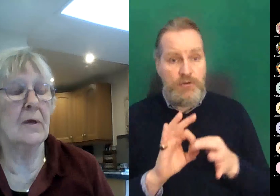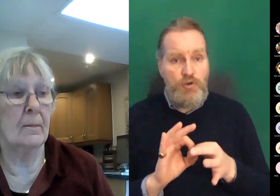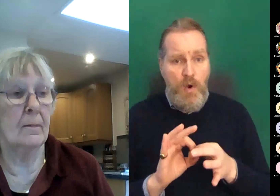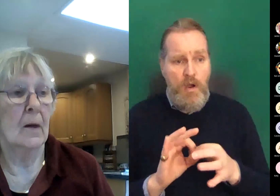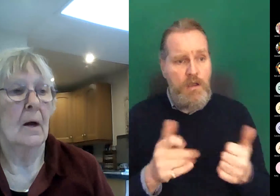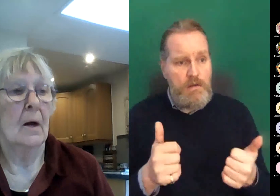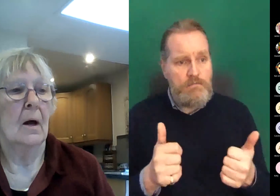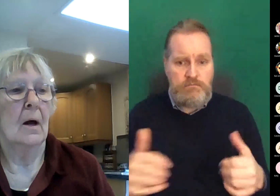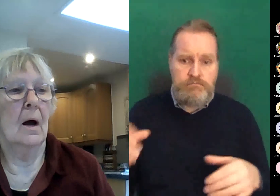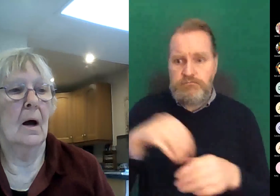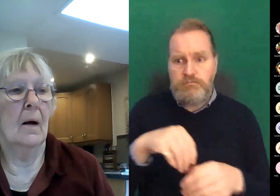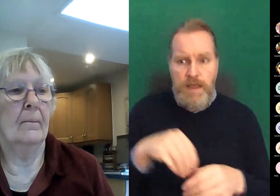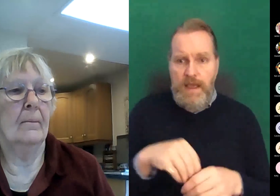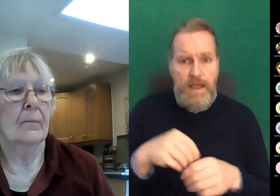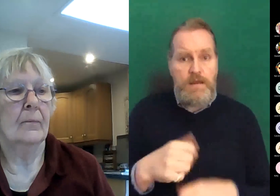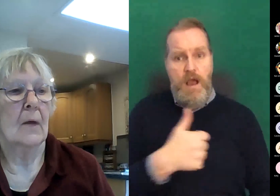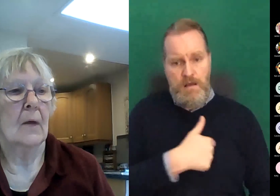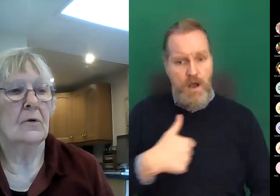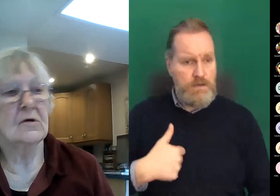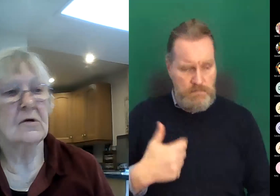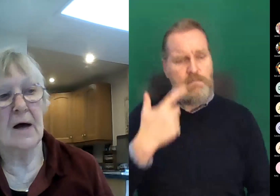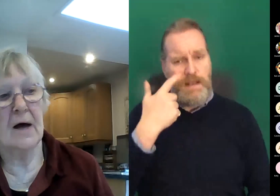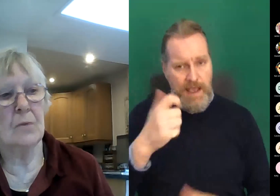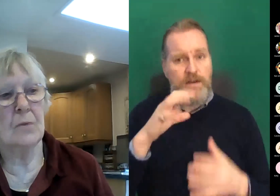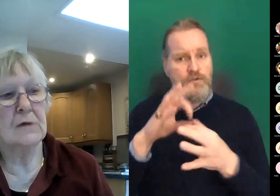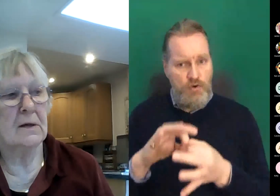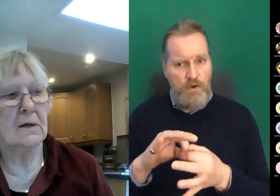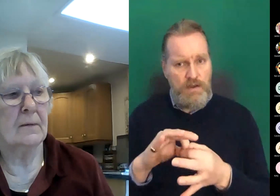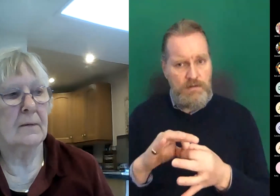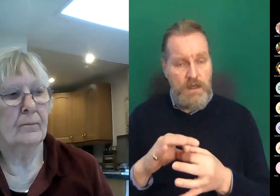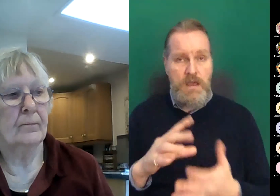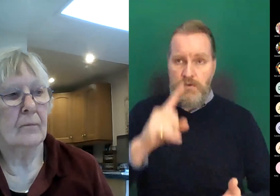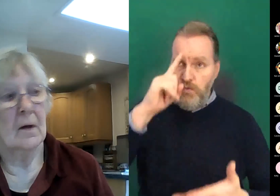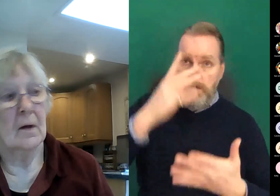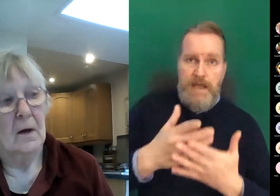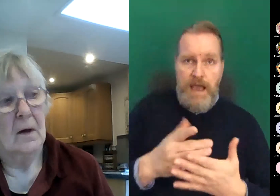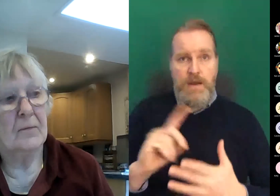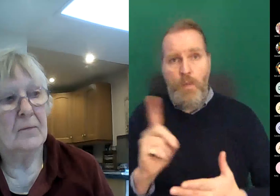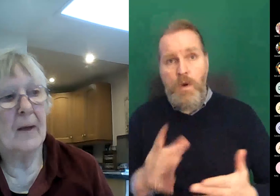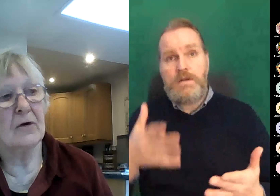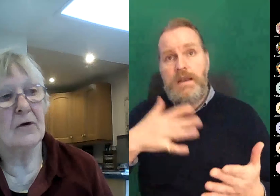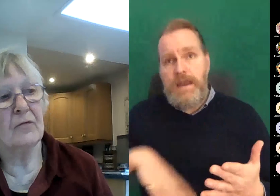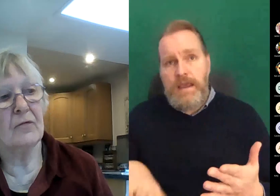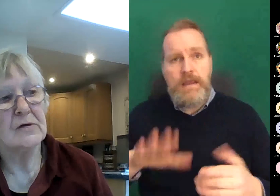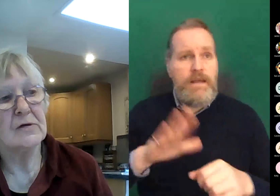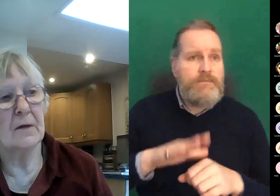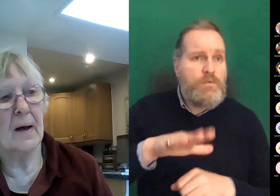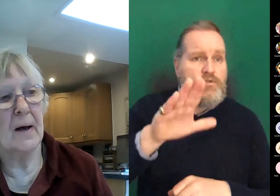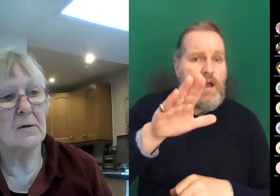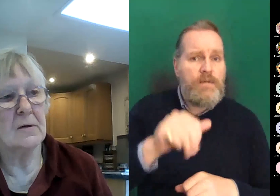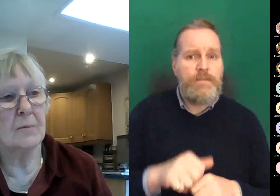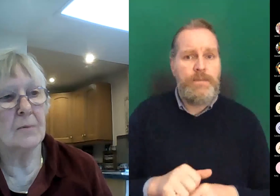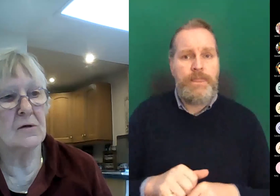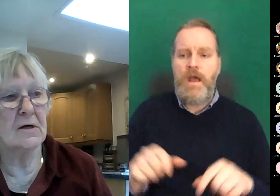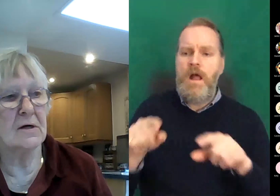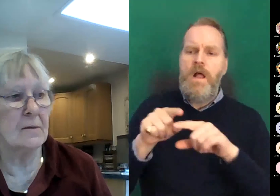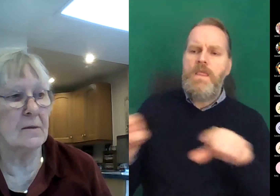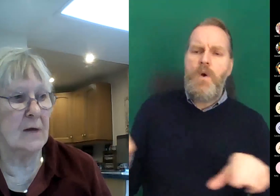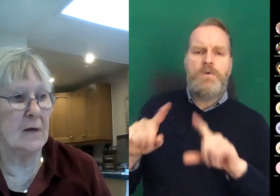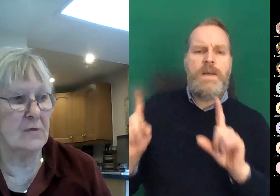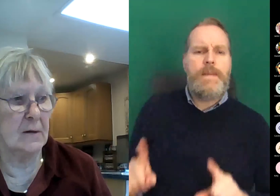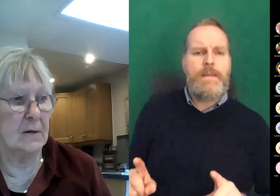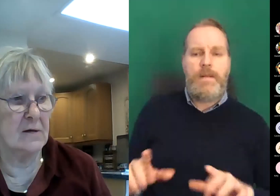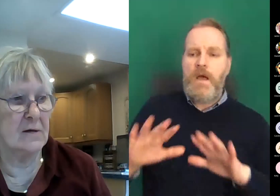could join them to decide what was needed. If people had non-physical impairments but